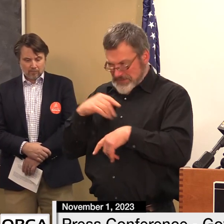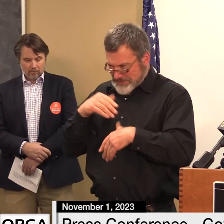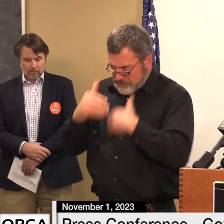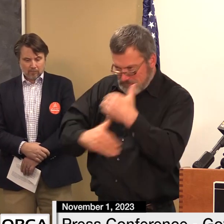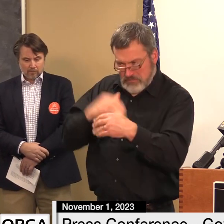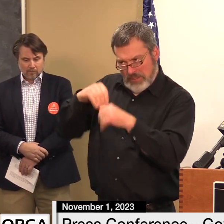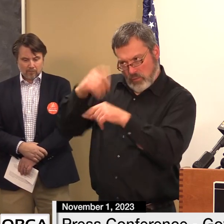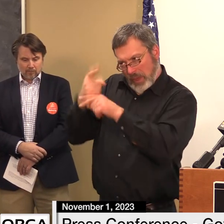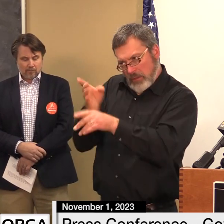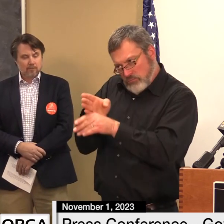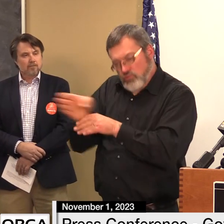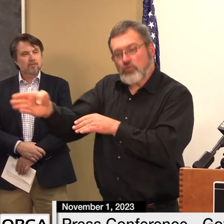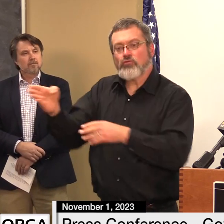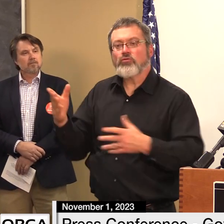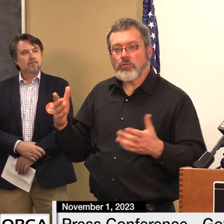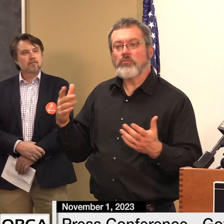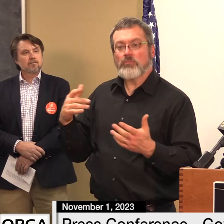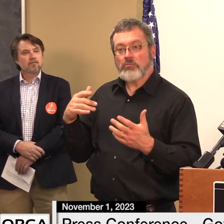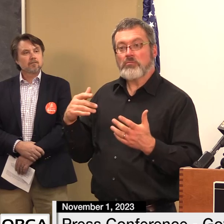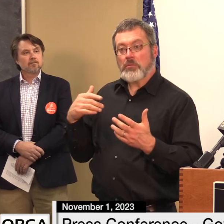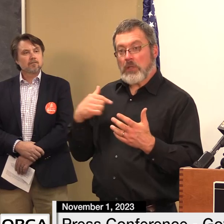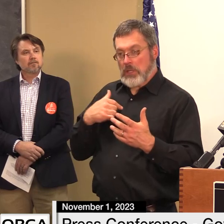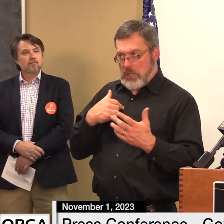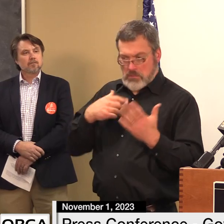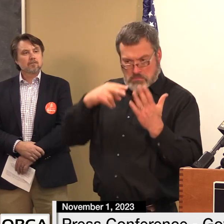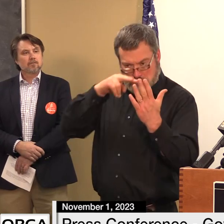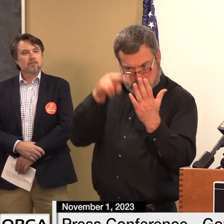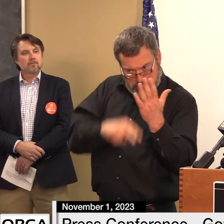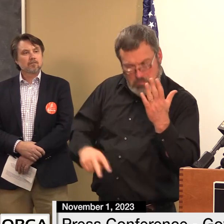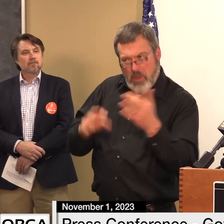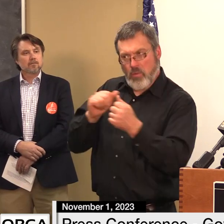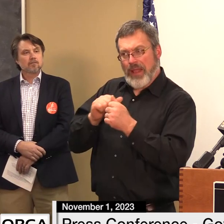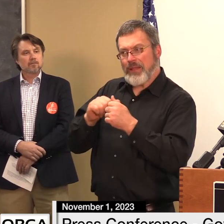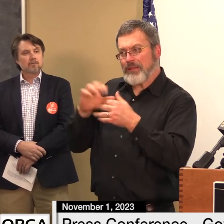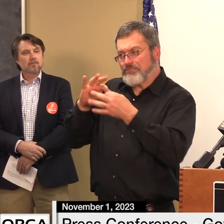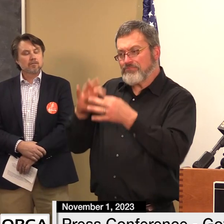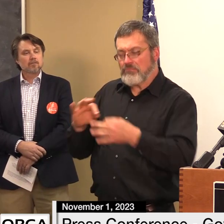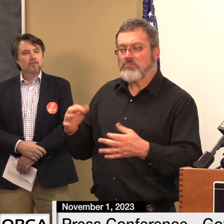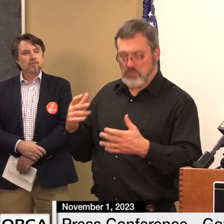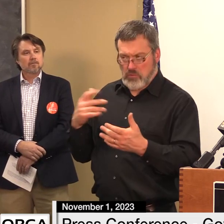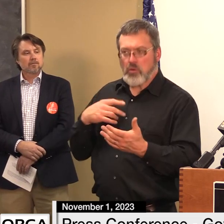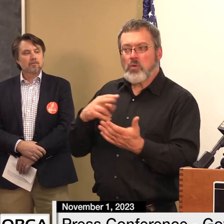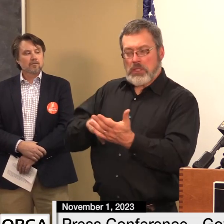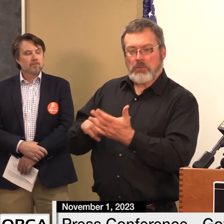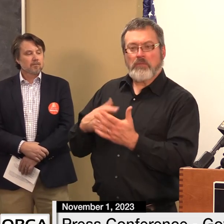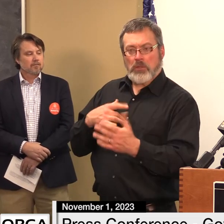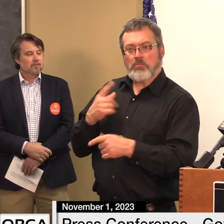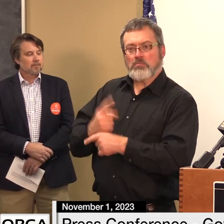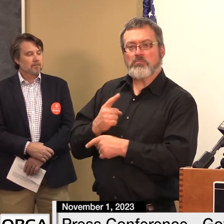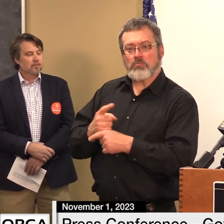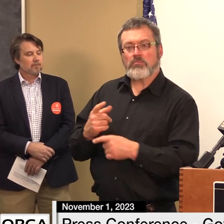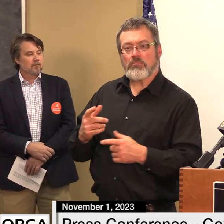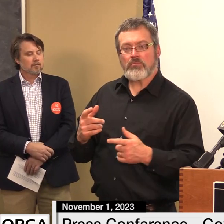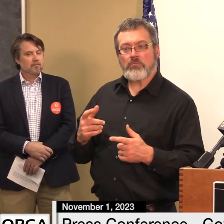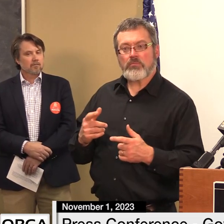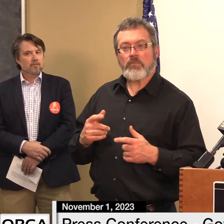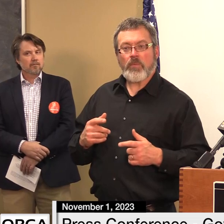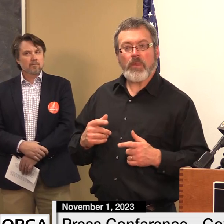on the affidavit that I read with the young man in Fairhaven. And I think that it was the right